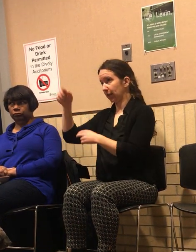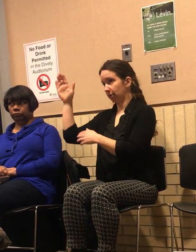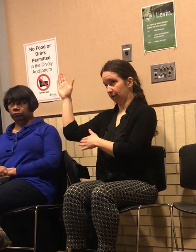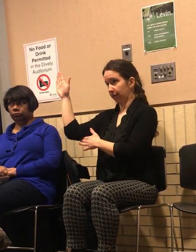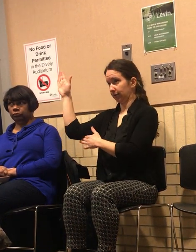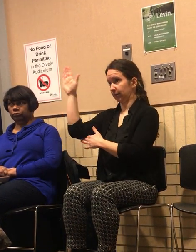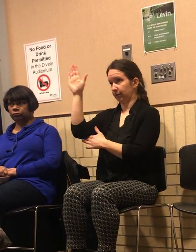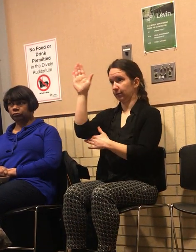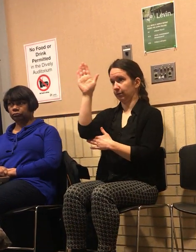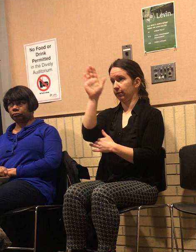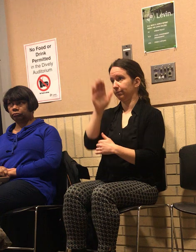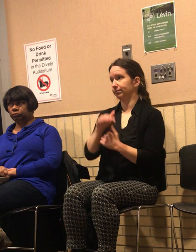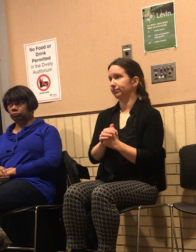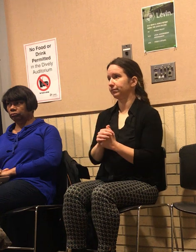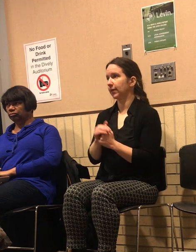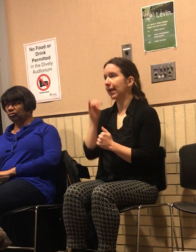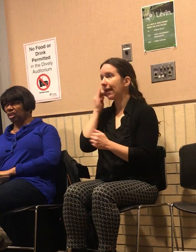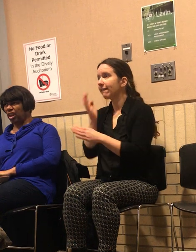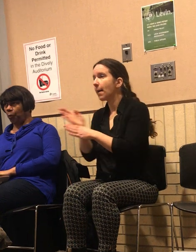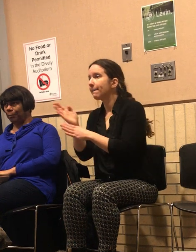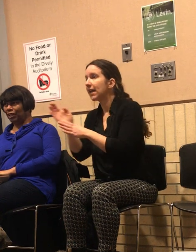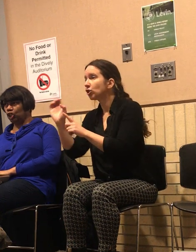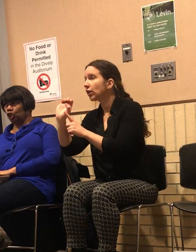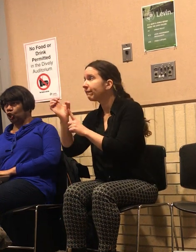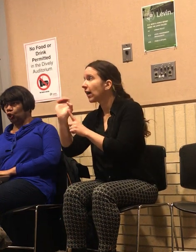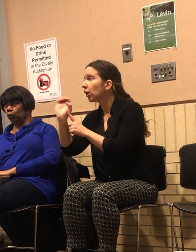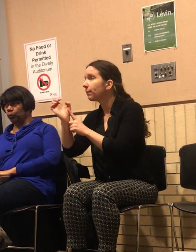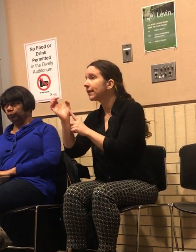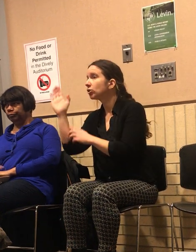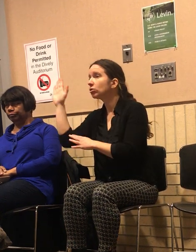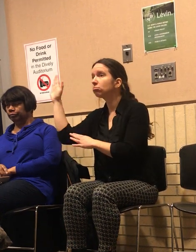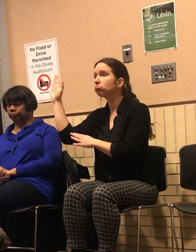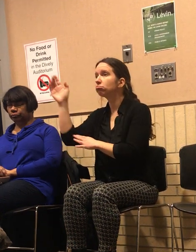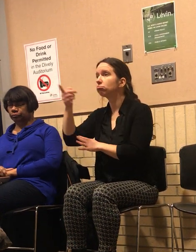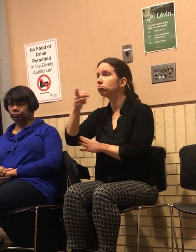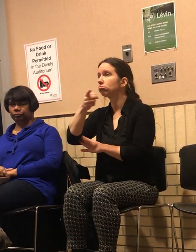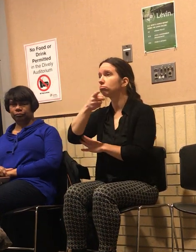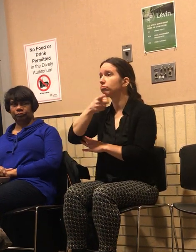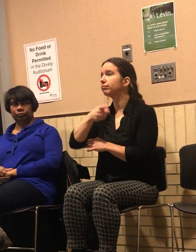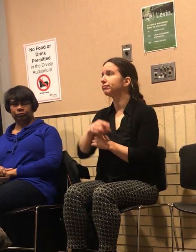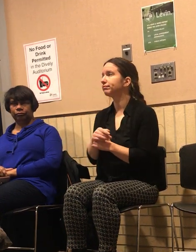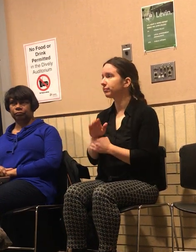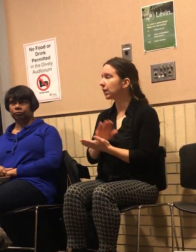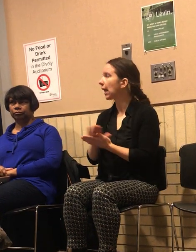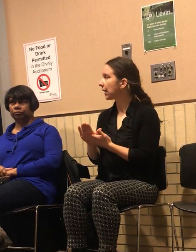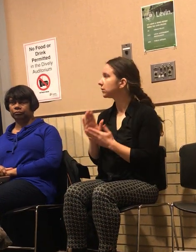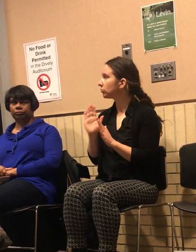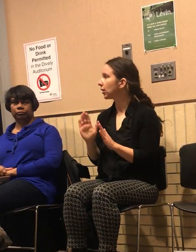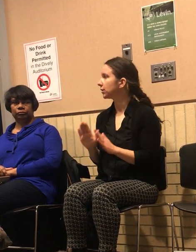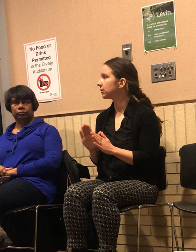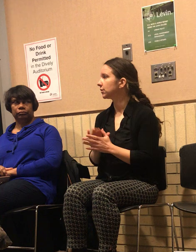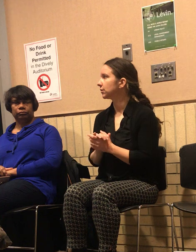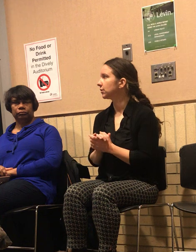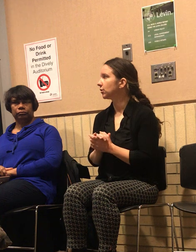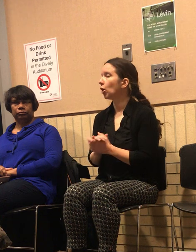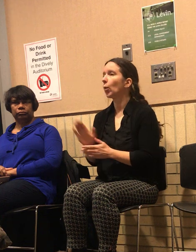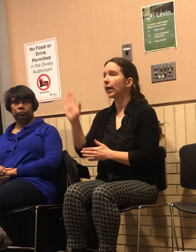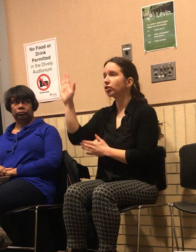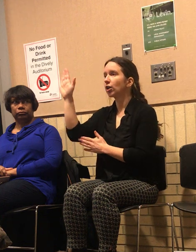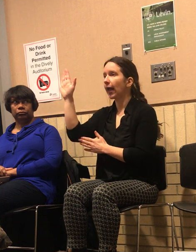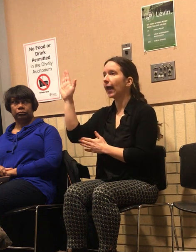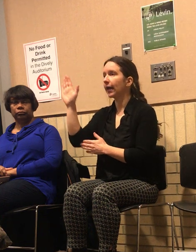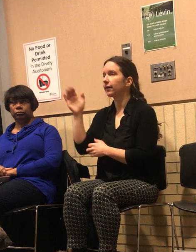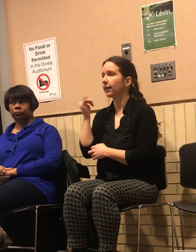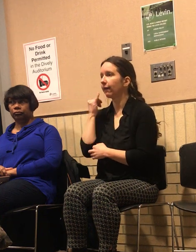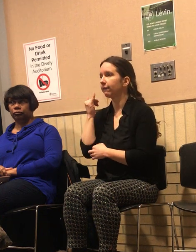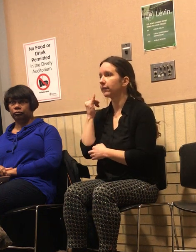Okay. Can you raise your hand if your major is environmental? Nice. Okay, great. Can you raise your hand if you